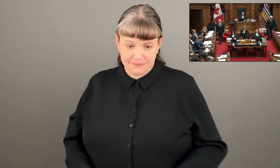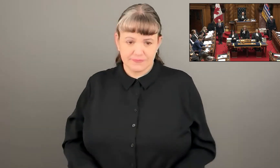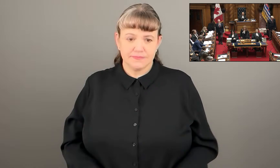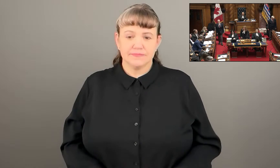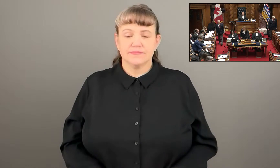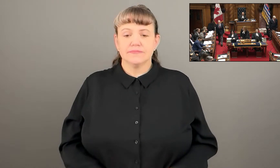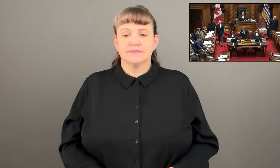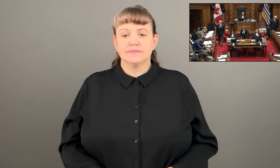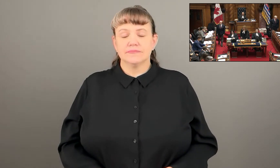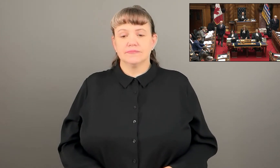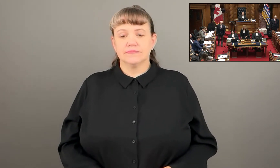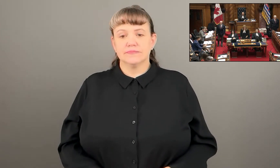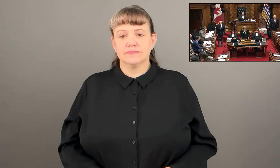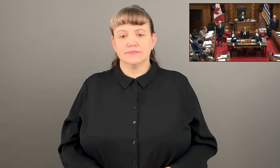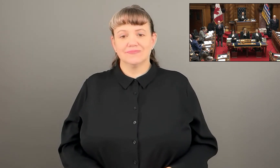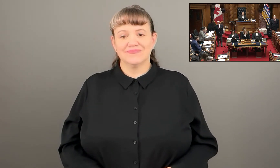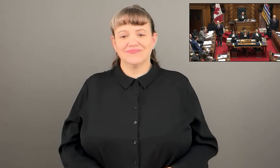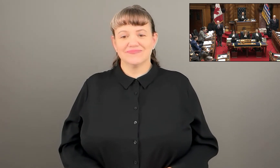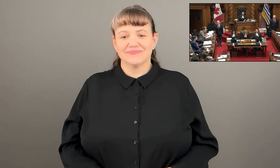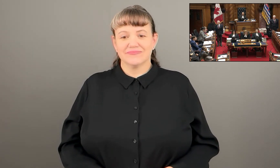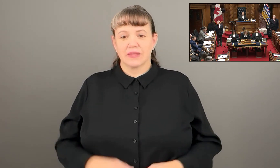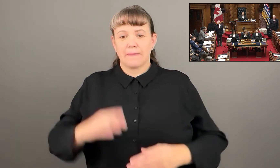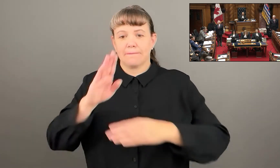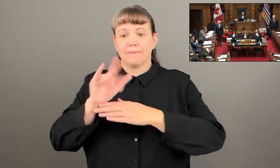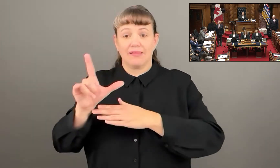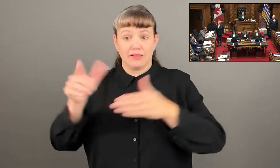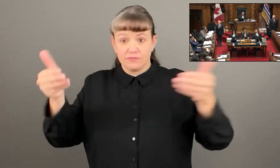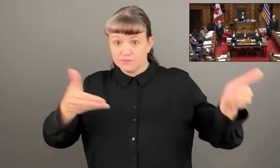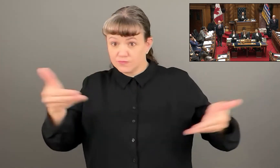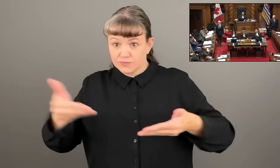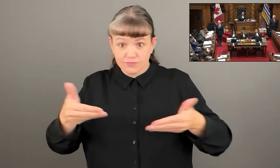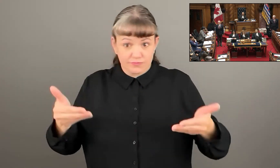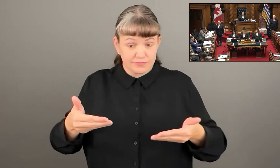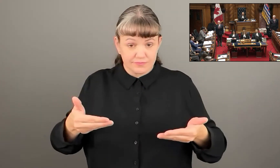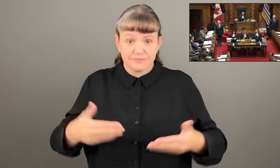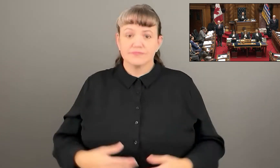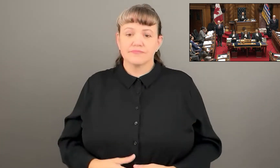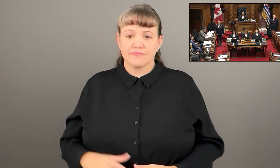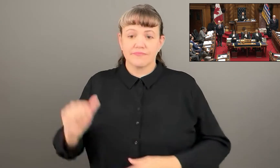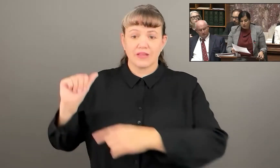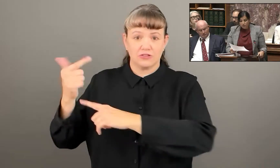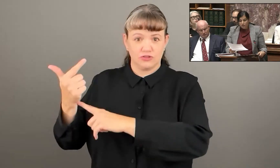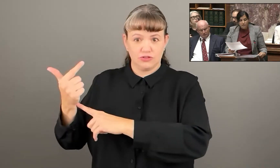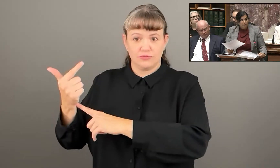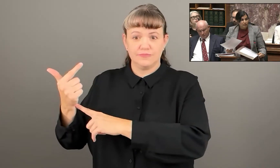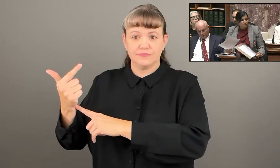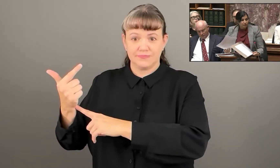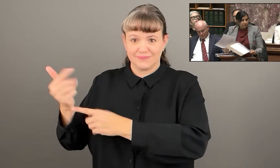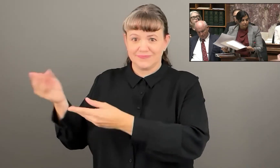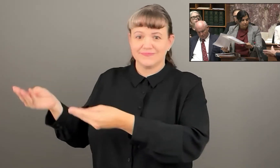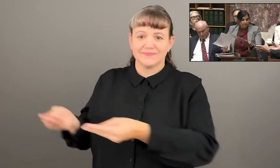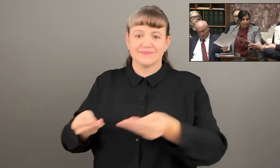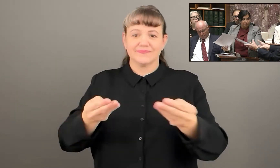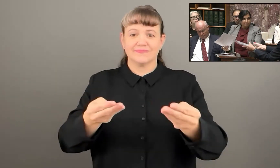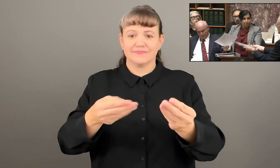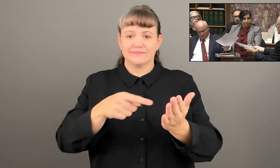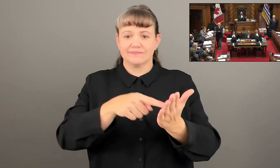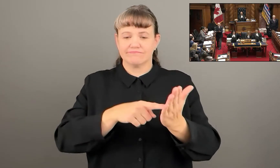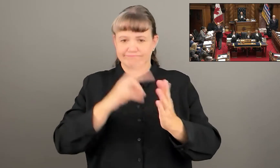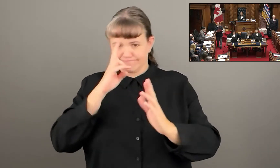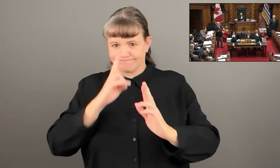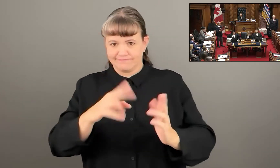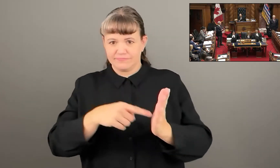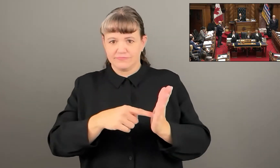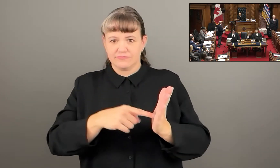Introduction of bills. Attorney General. Mr. Speaker, I have the honor to present a message from Her Honor the Lieutenant Governor.